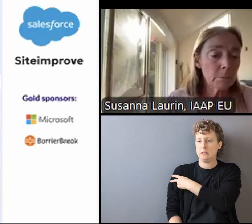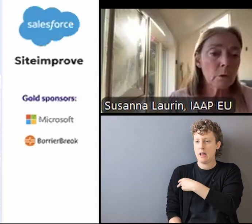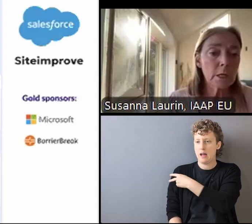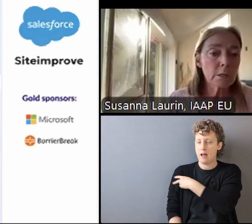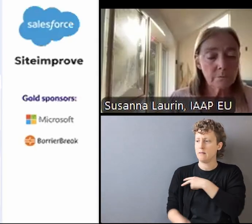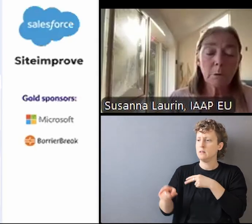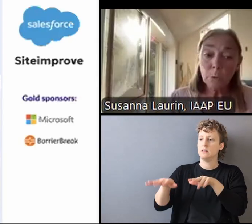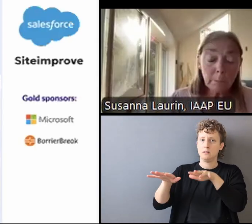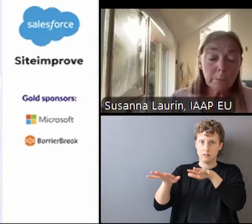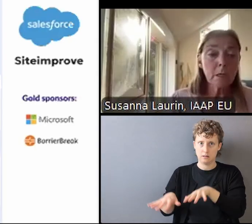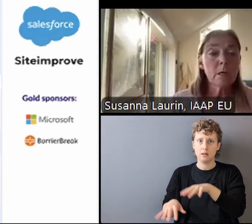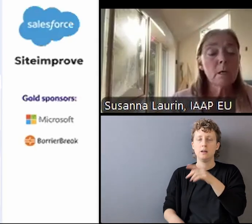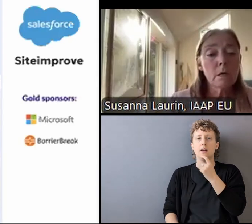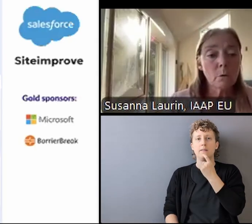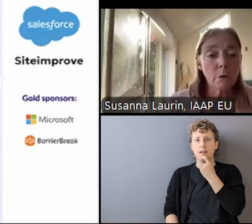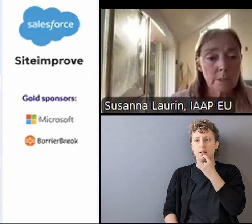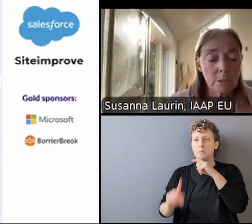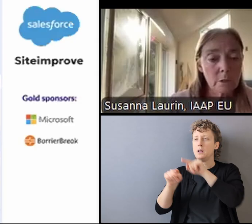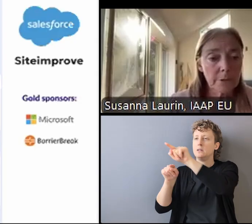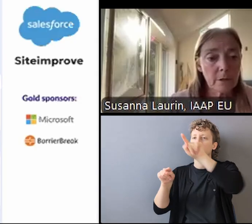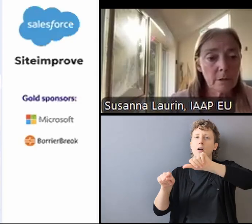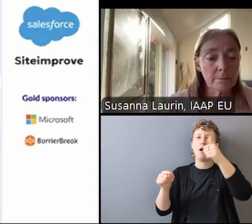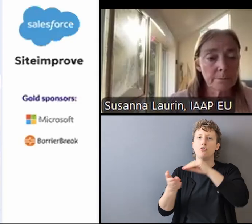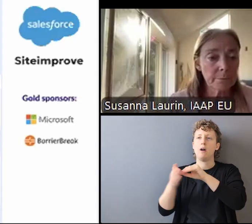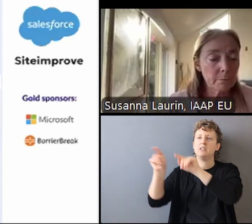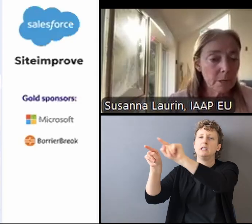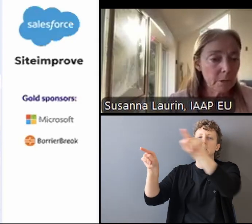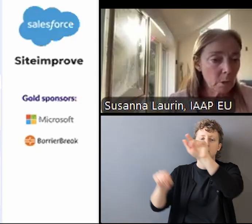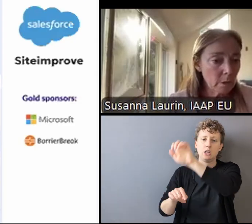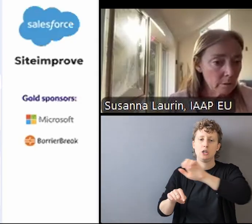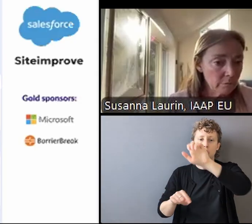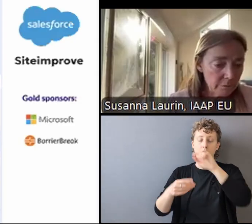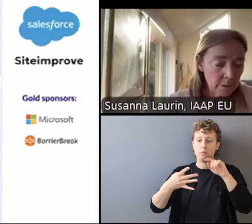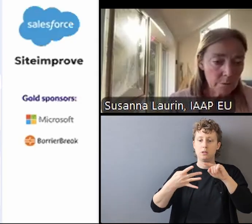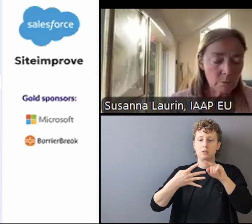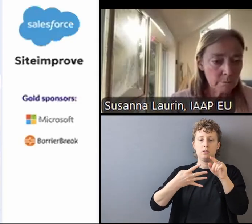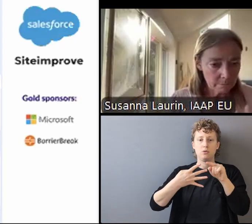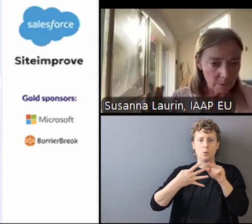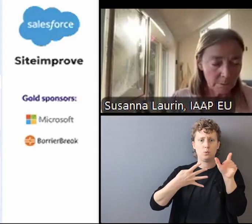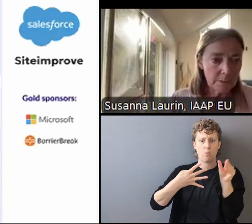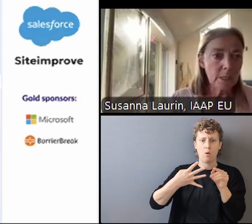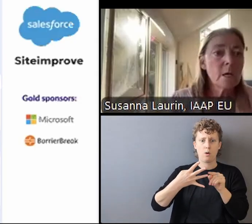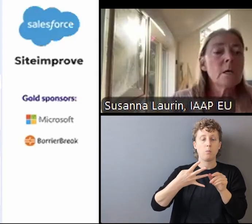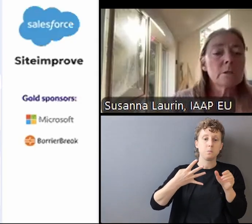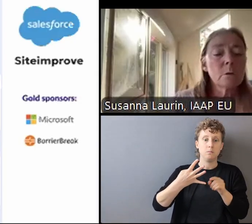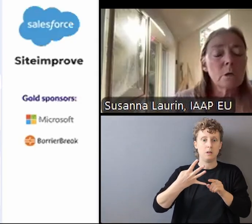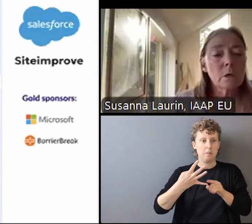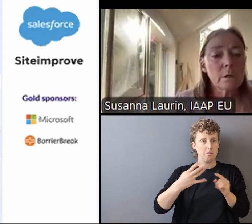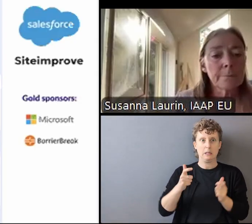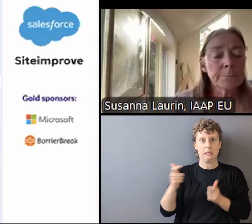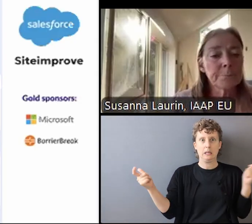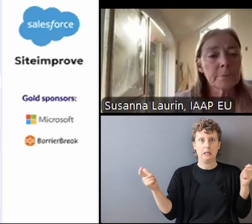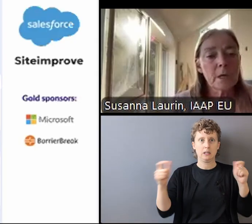And Verónica is from a really big organization, maybe 150,000, or now I'm guessing.